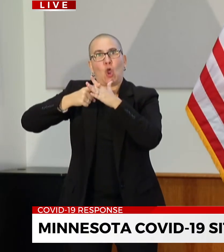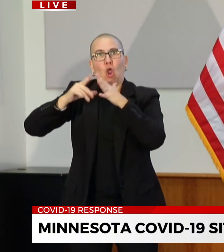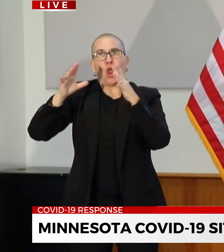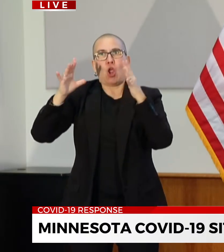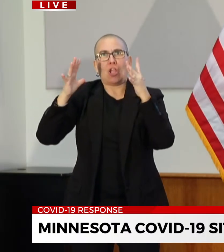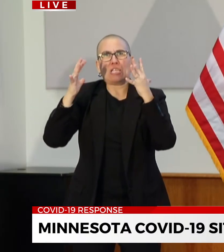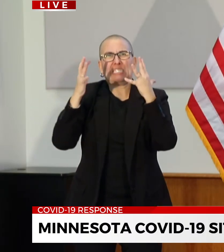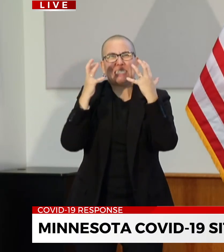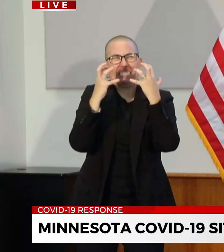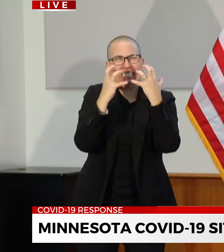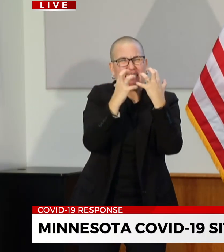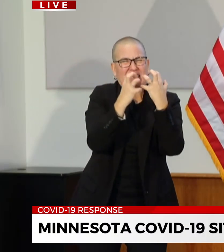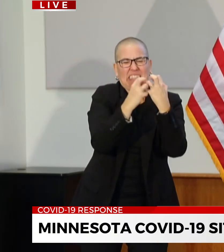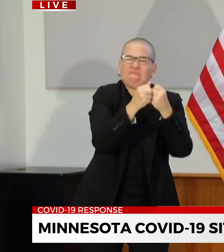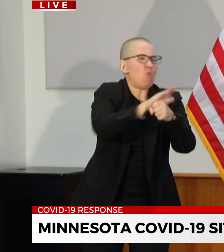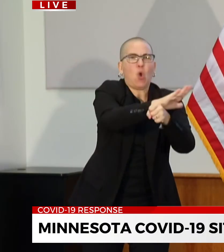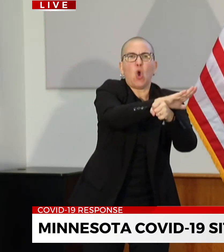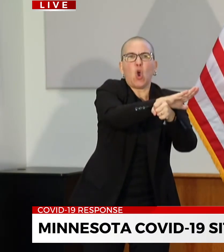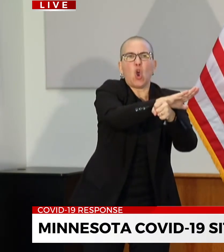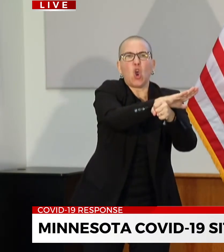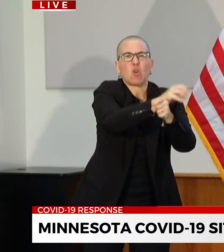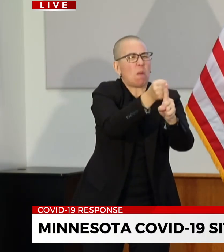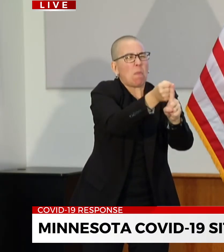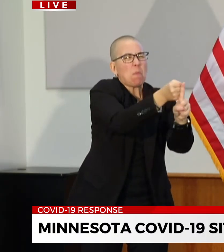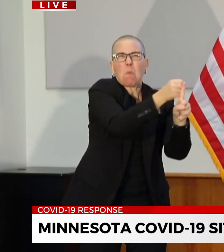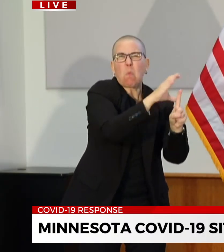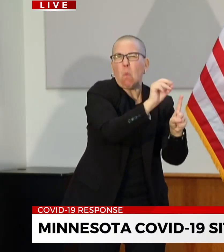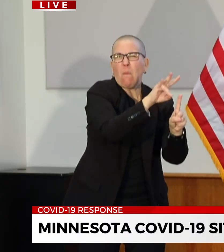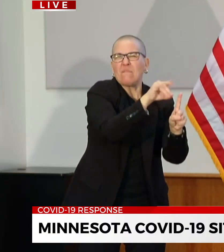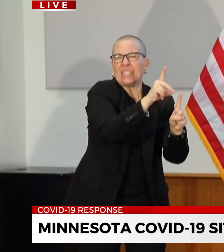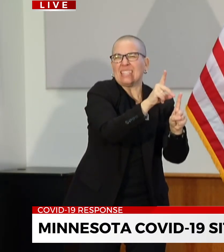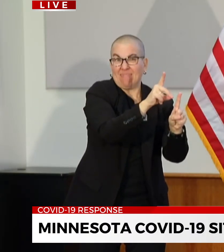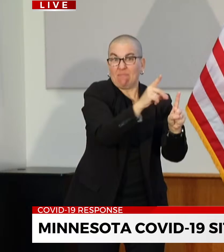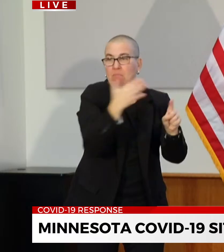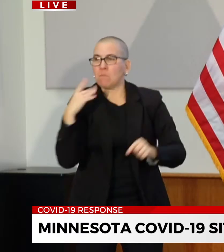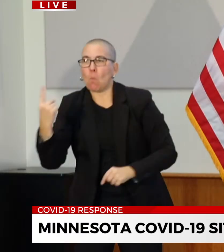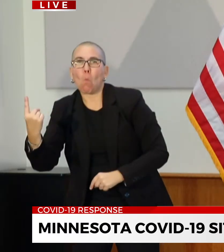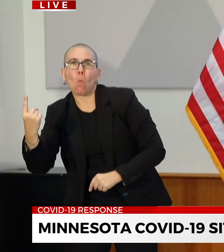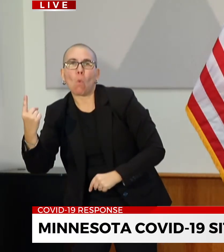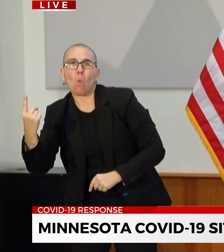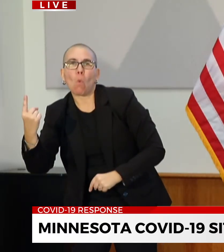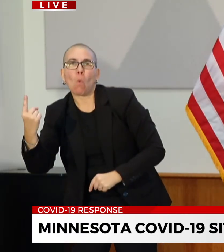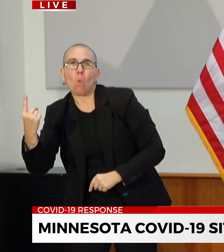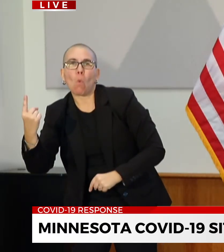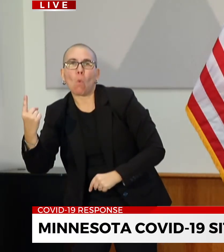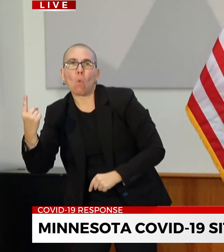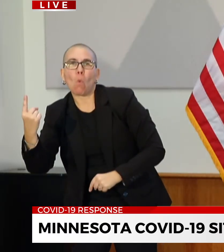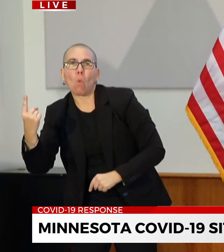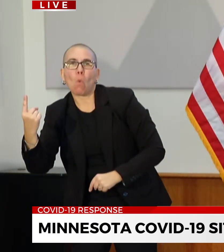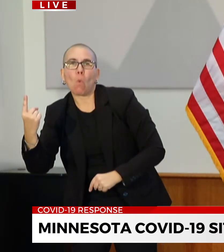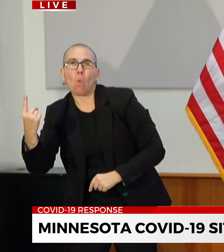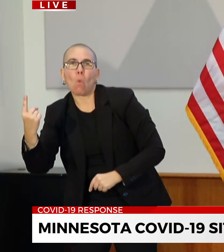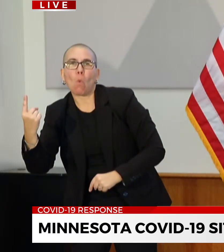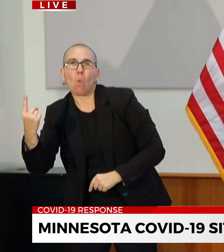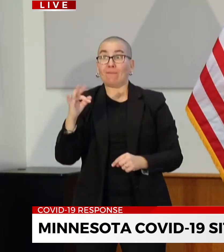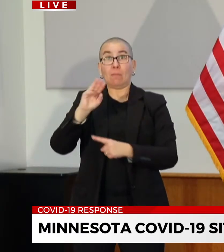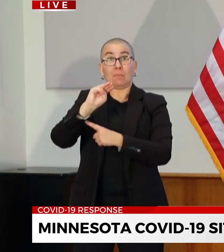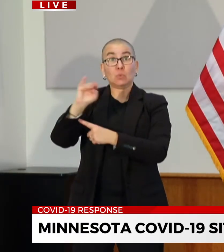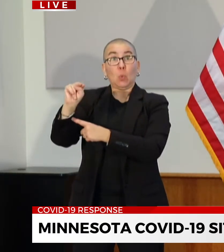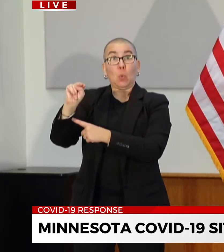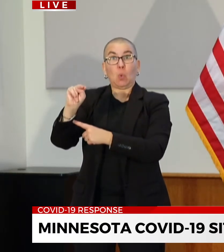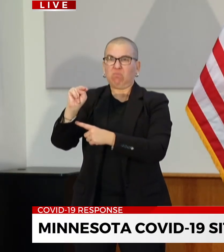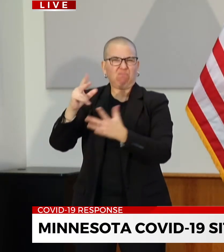per 10,000 people. More than a third of Minnesota counties have now had case rates of